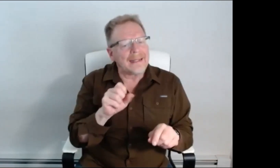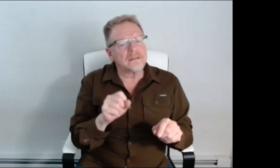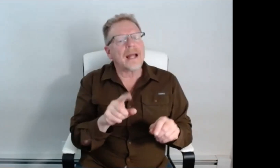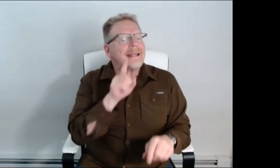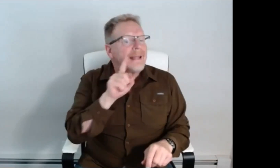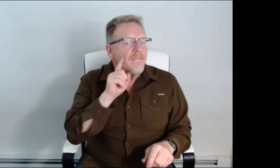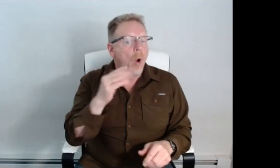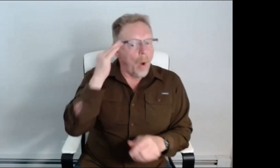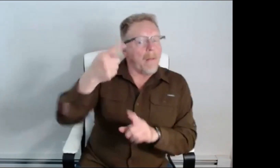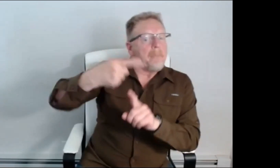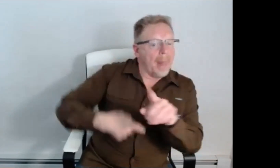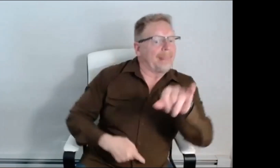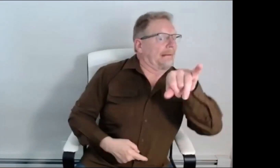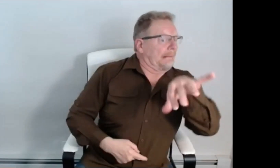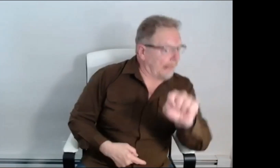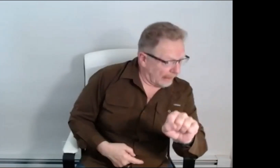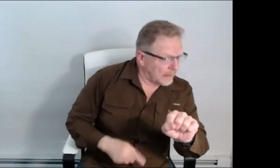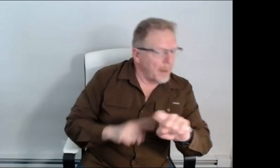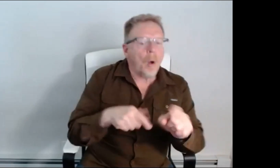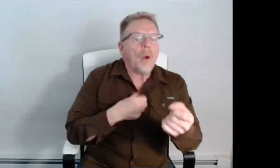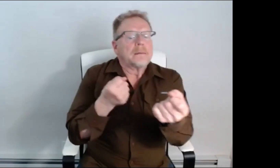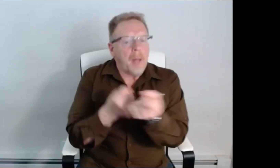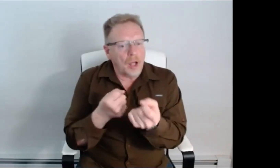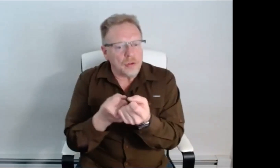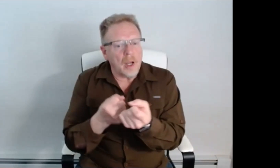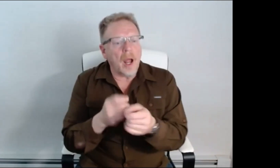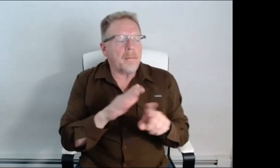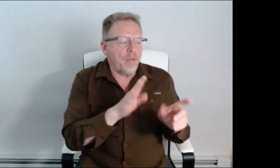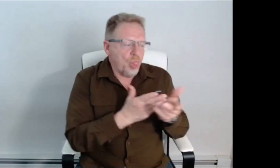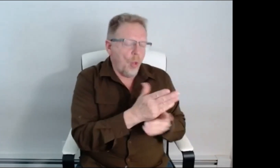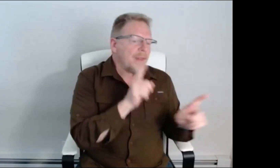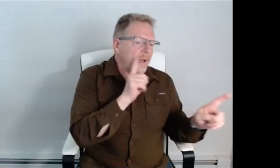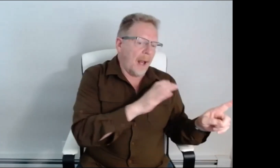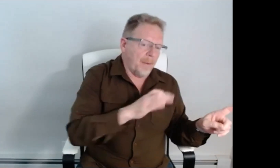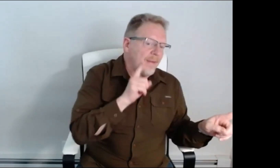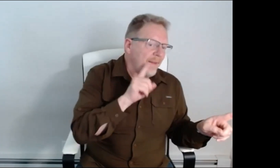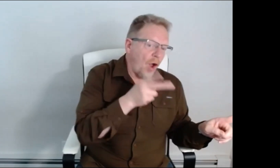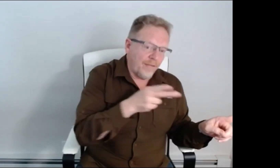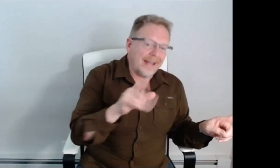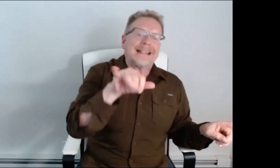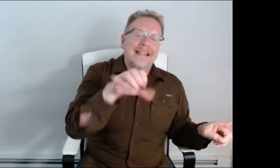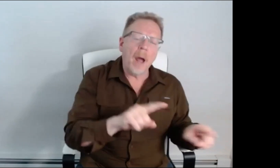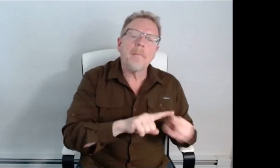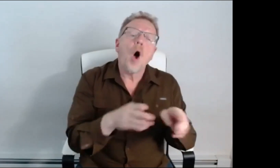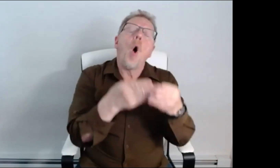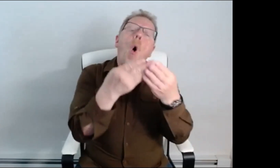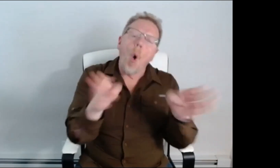Awareness Month, and we are sponsoring it by the Commission on the Deaf and Hard of Hearing. So again, we do have a focus, but it is